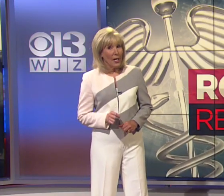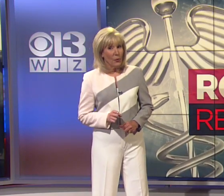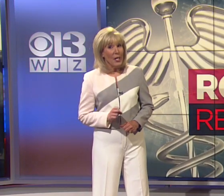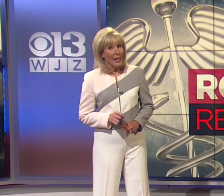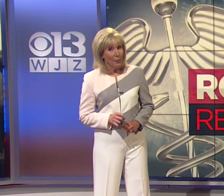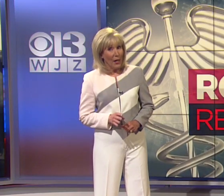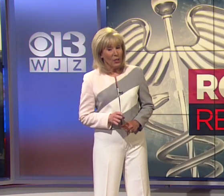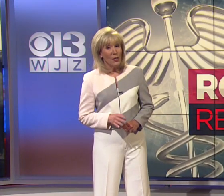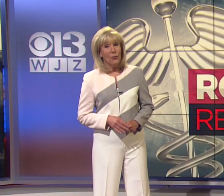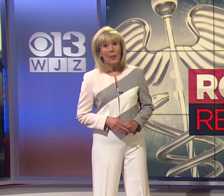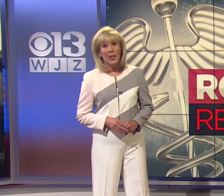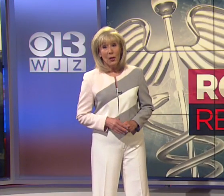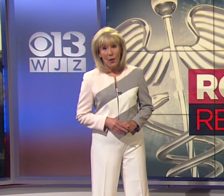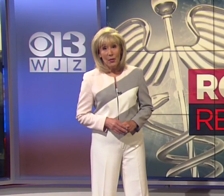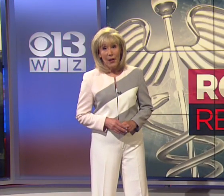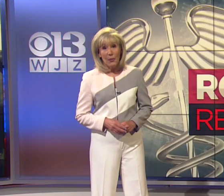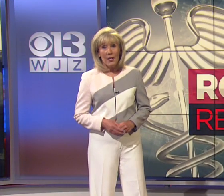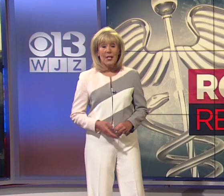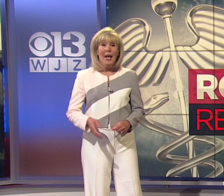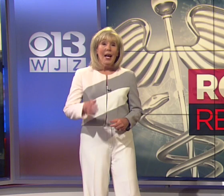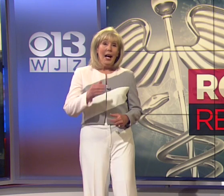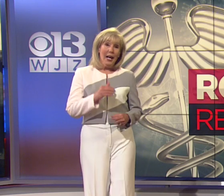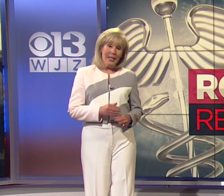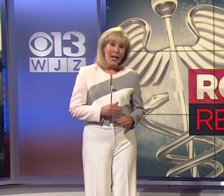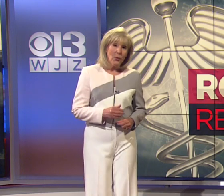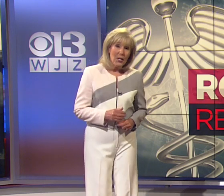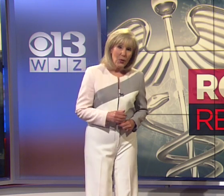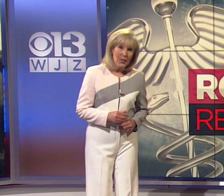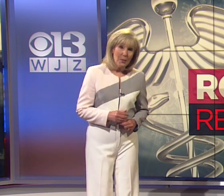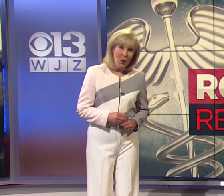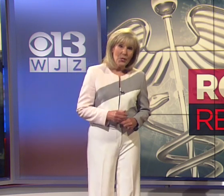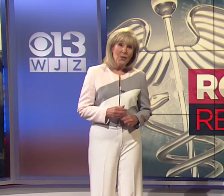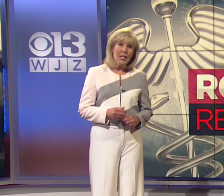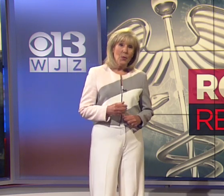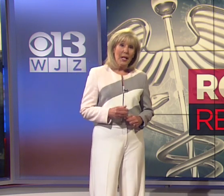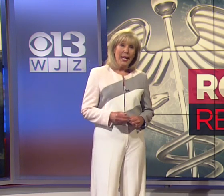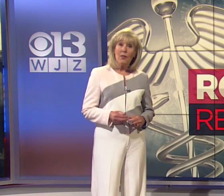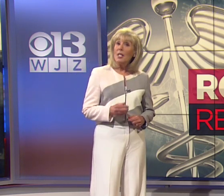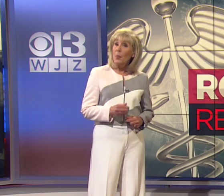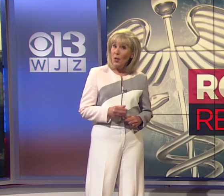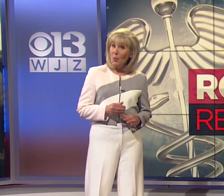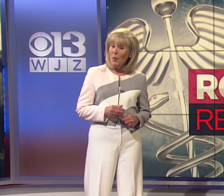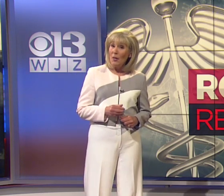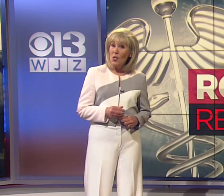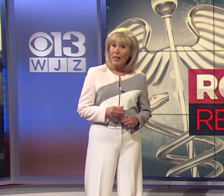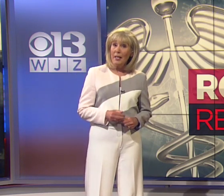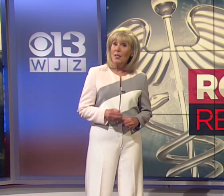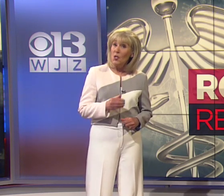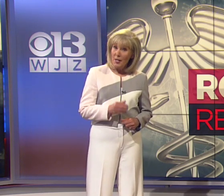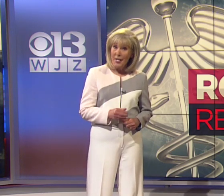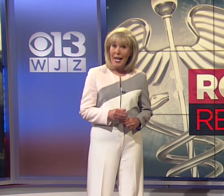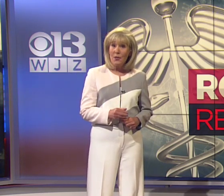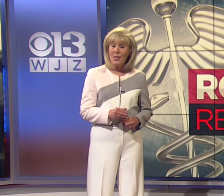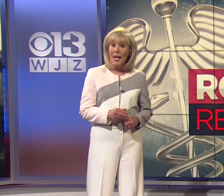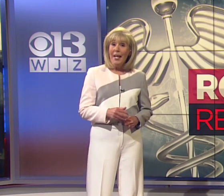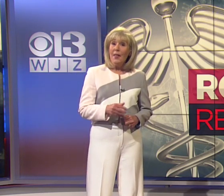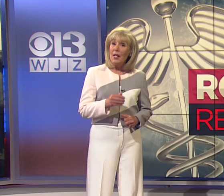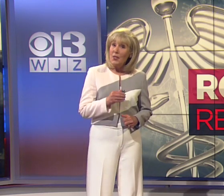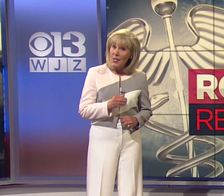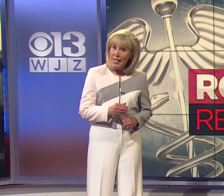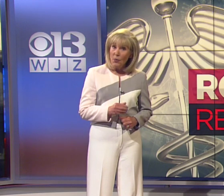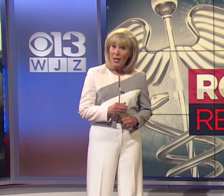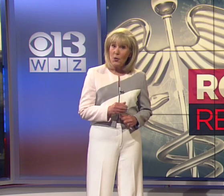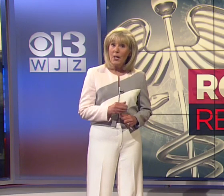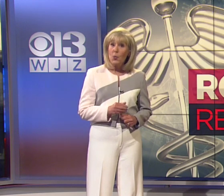road to recovery in Maryland from the coronavirus. Unlike restaurants in most of the nearby counties, Baltimore Mayor Jack Young just announced